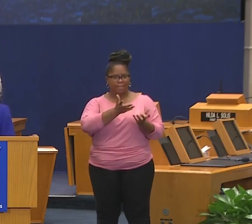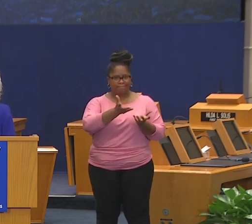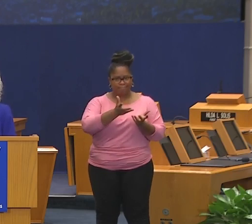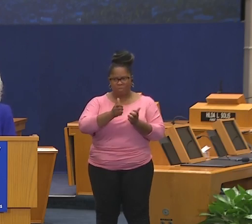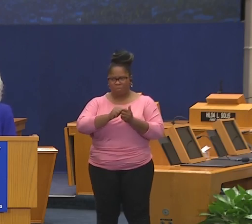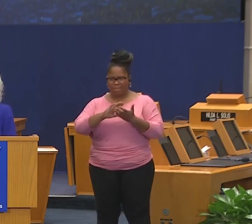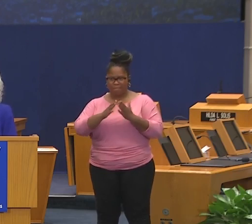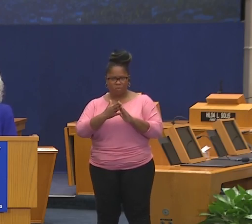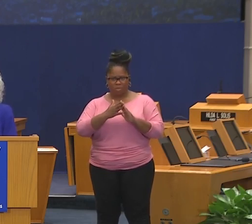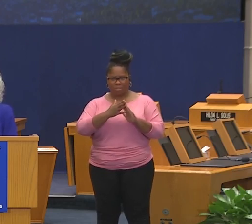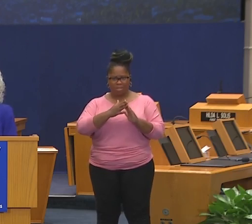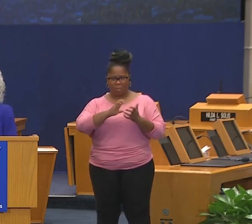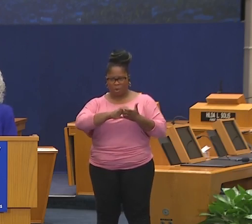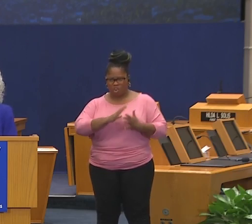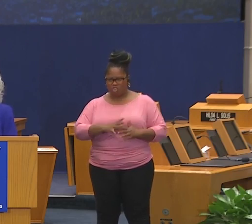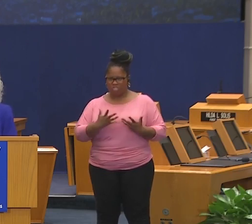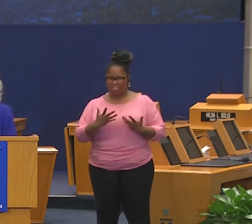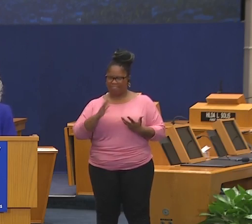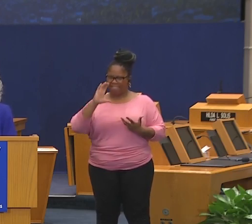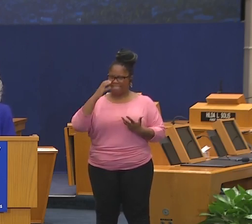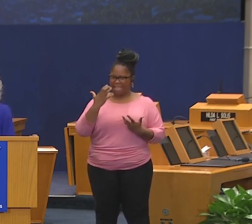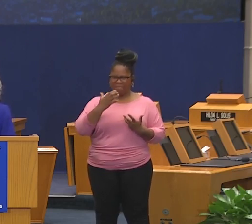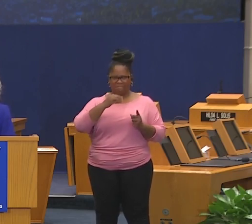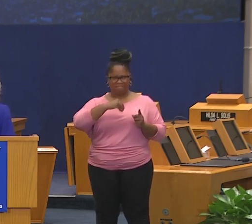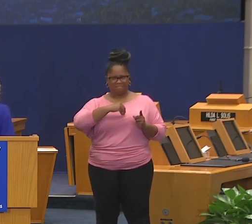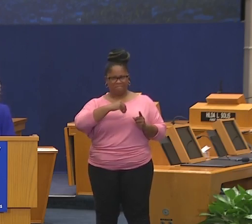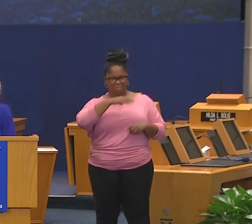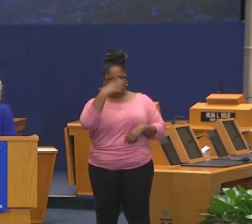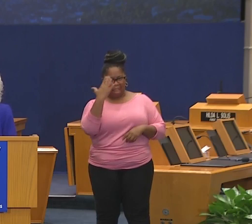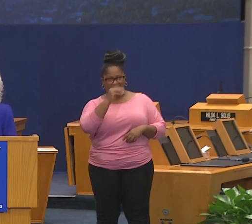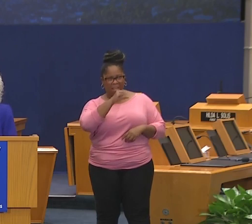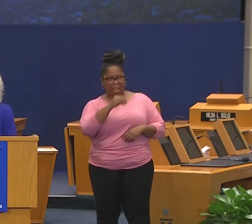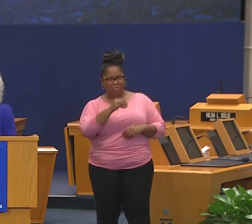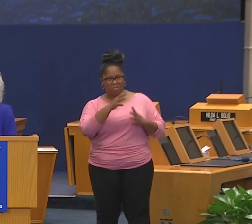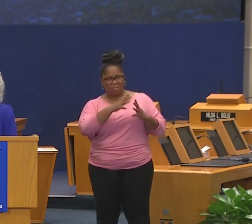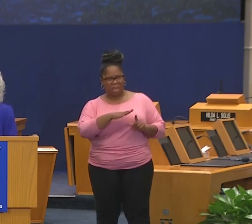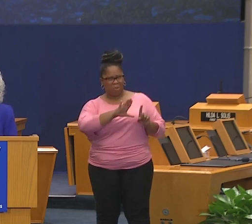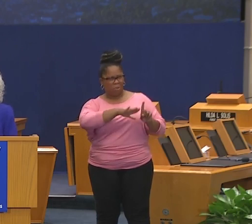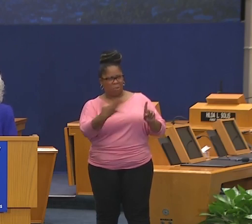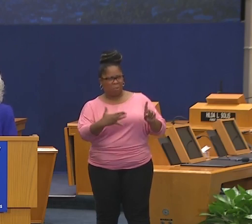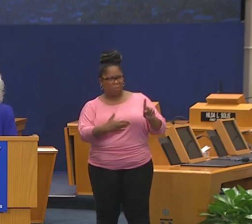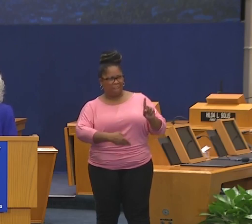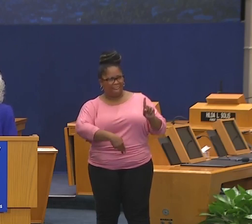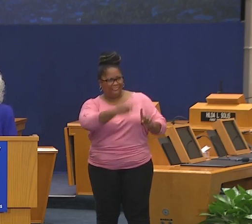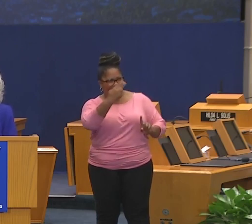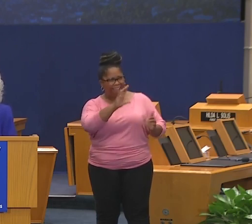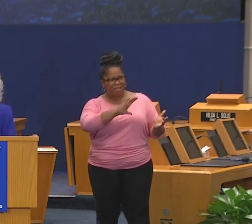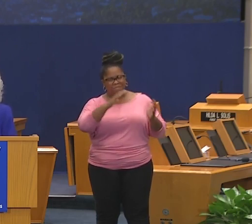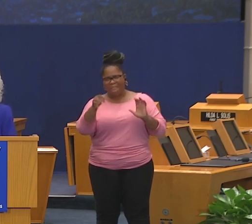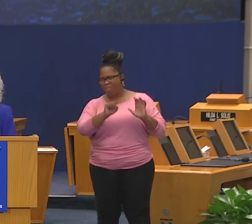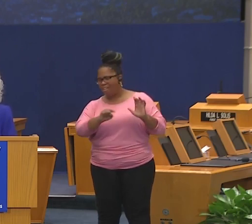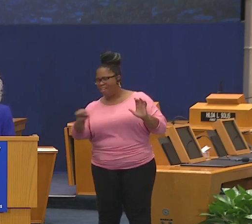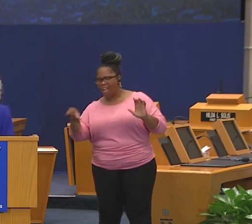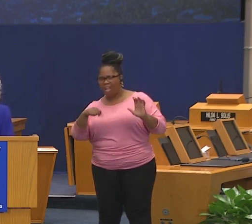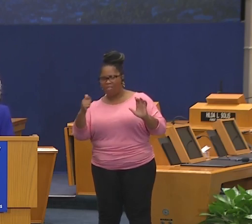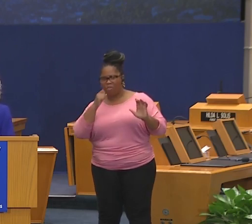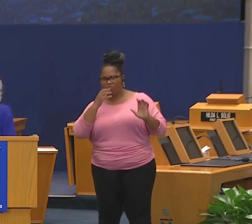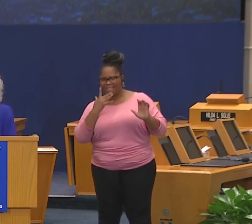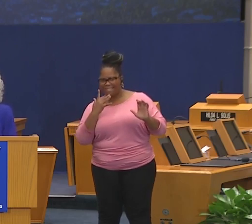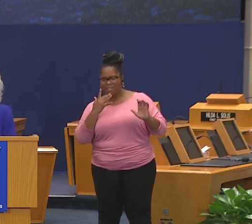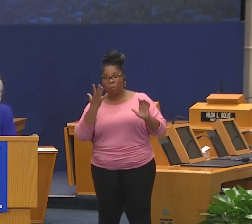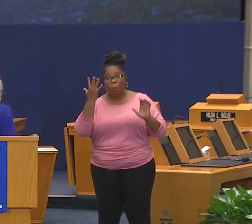to the disproportionate number of deaths among African Americans. This includes addressing issues related to access to